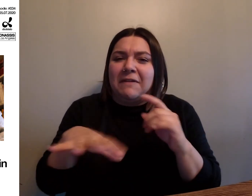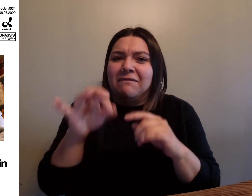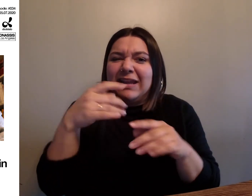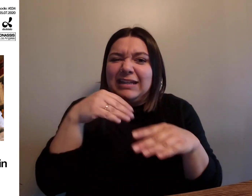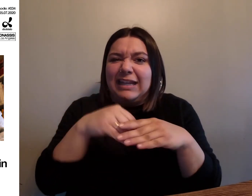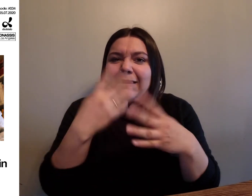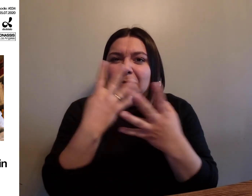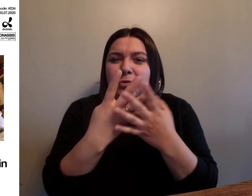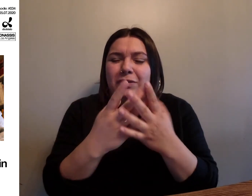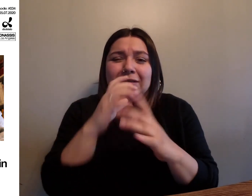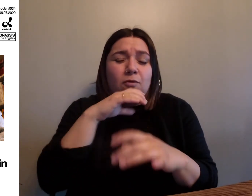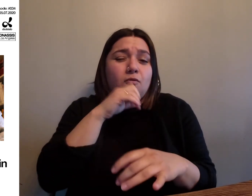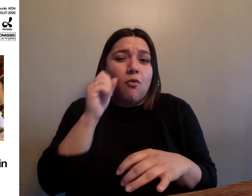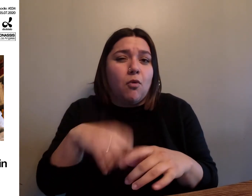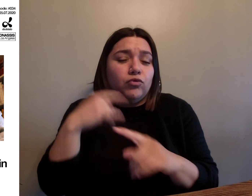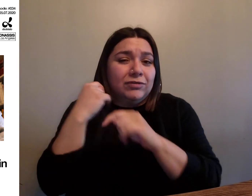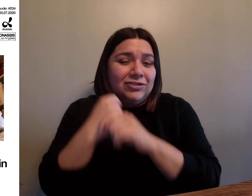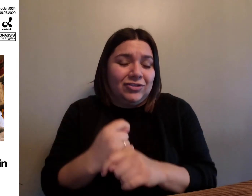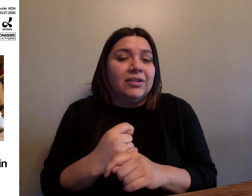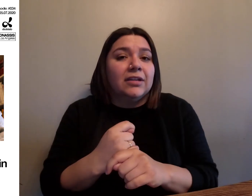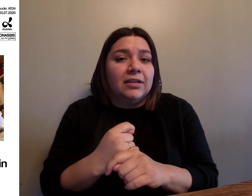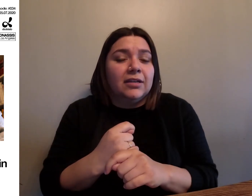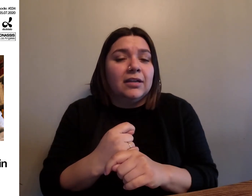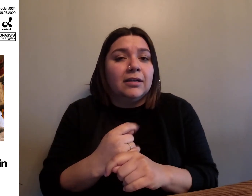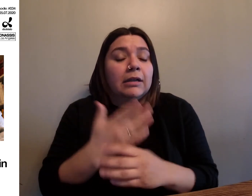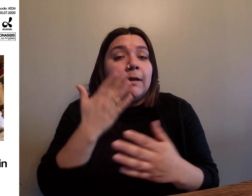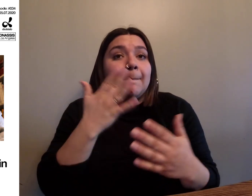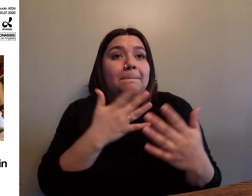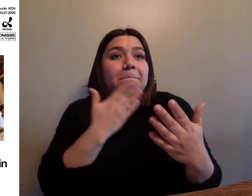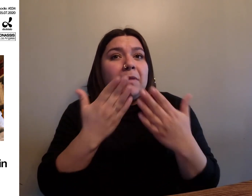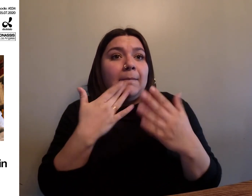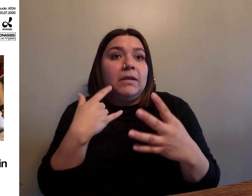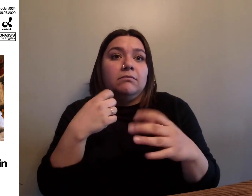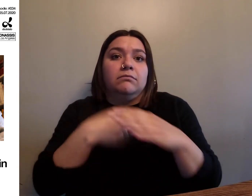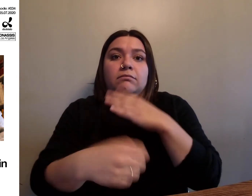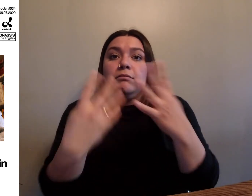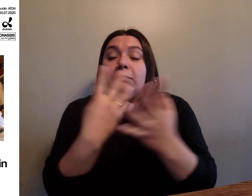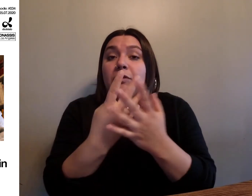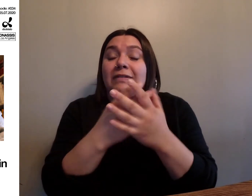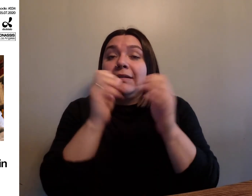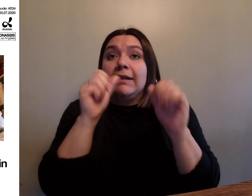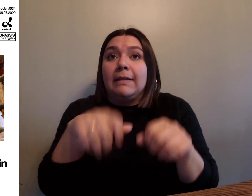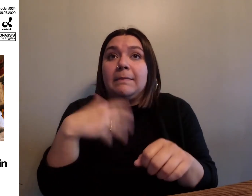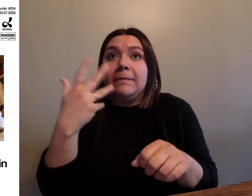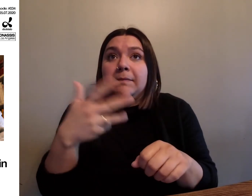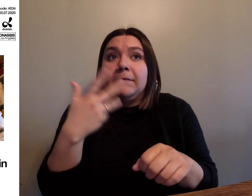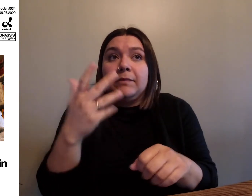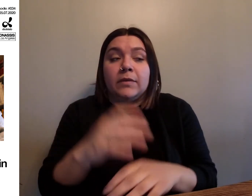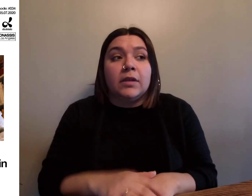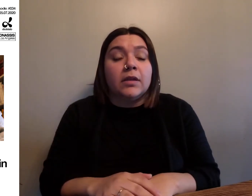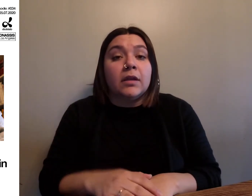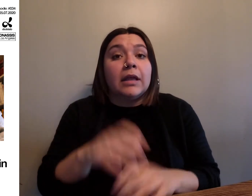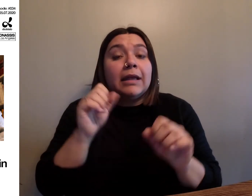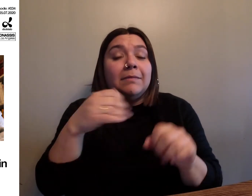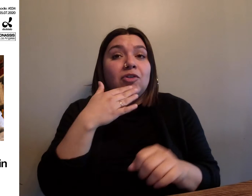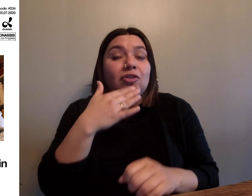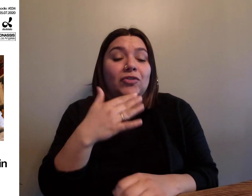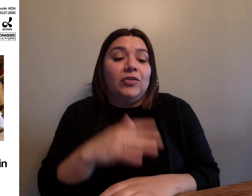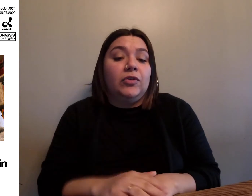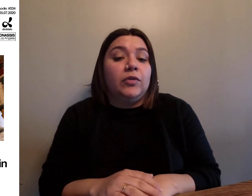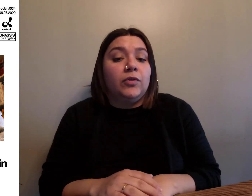old tradition that somehow this confinement can be a resource